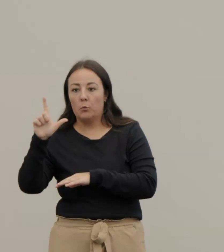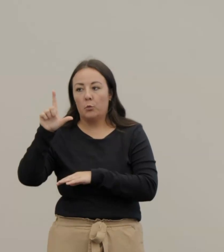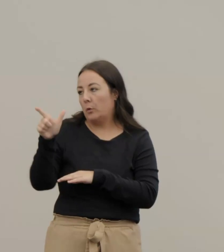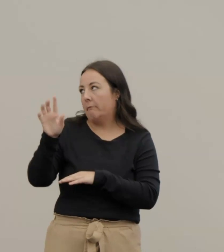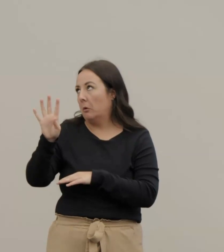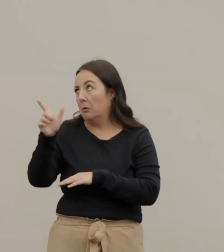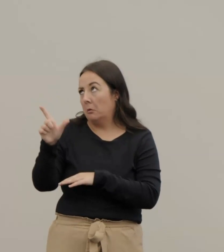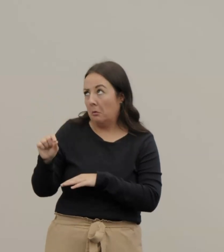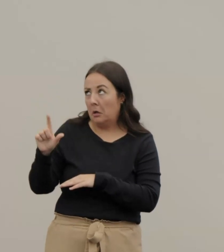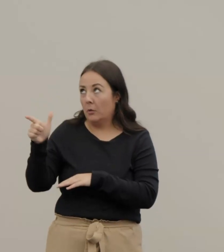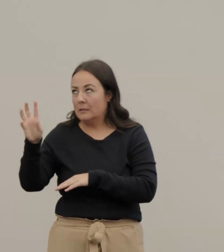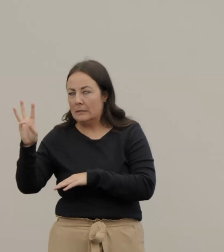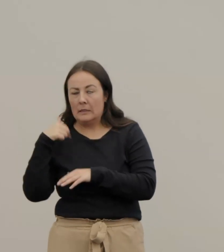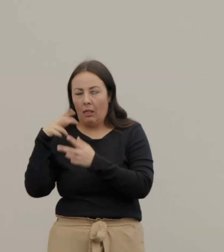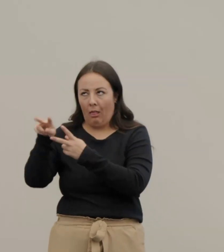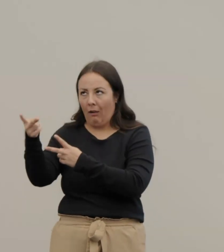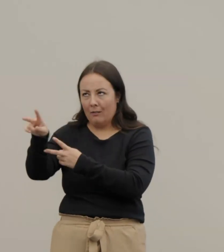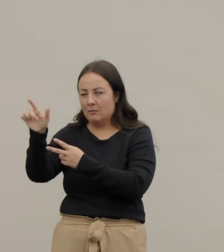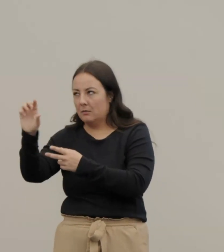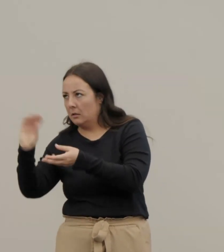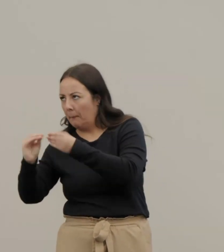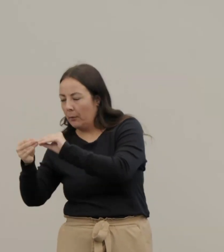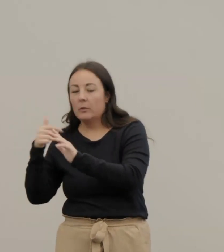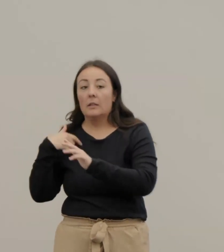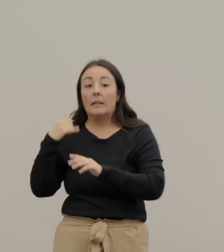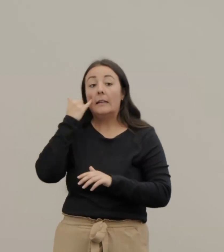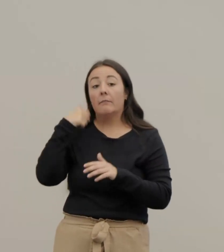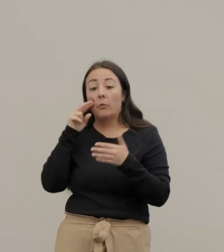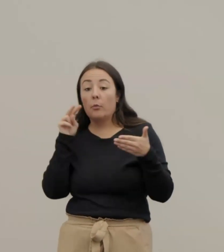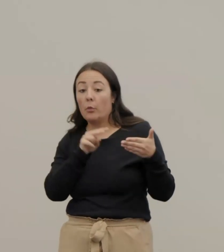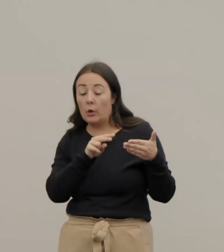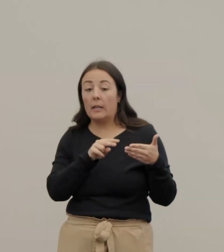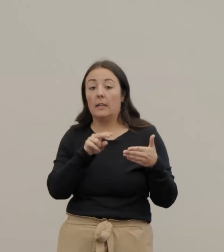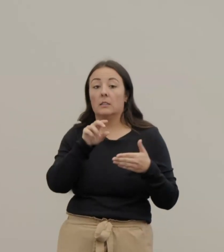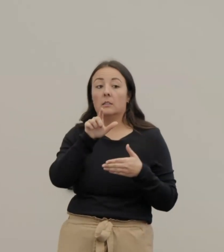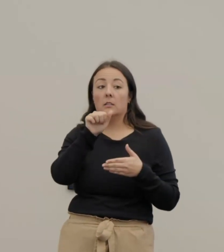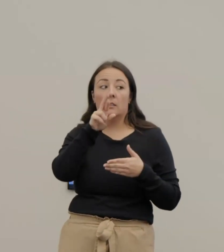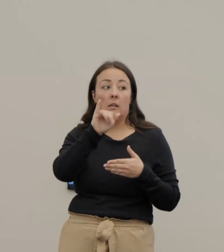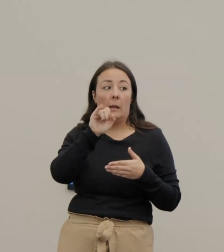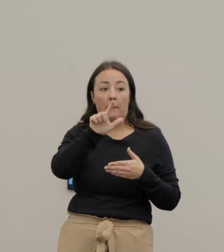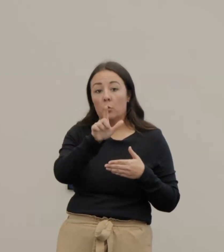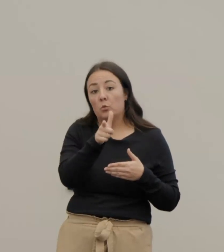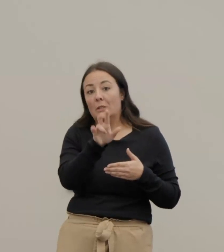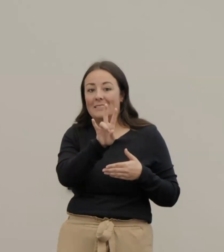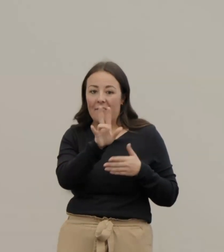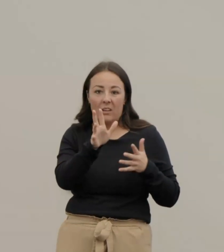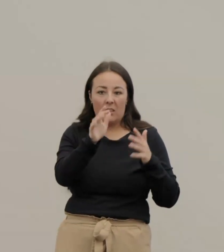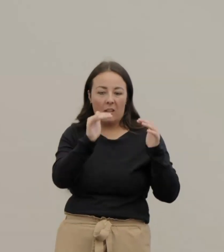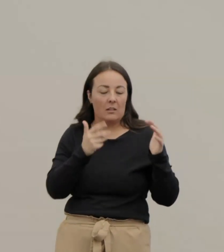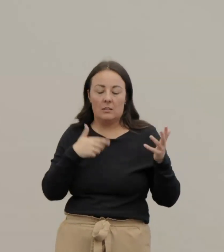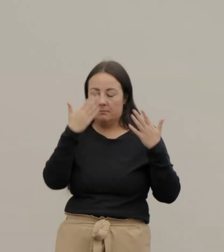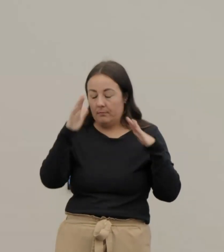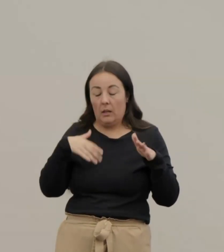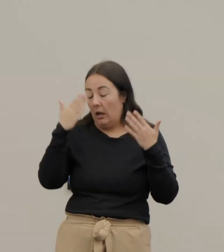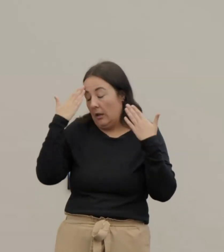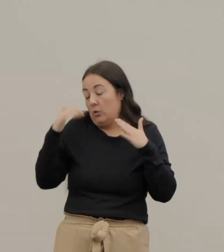2026. Yep. I get the 24th and the 26th Yeah, flipped. And then if you look at the 27 compliance date for the small entities, it is the 26th. So don't ask